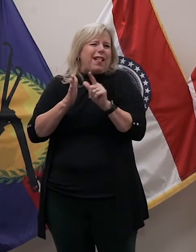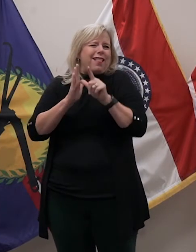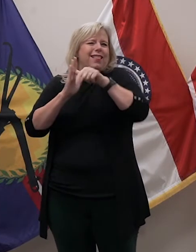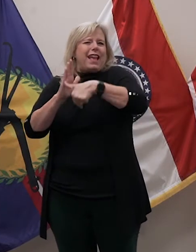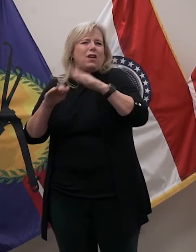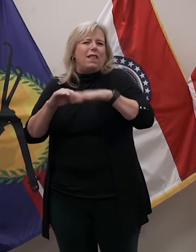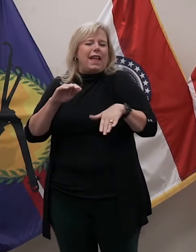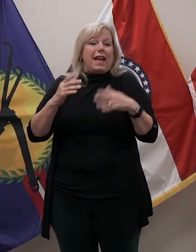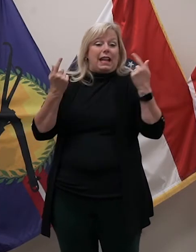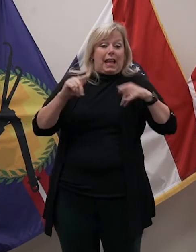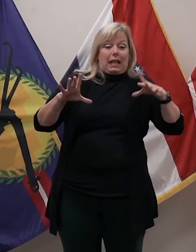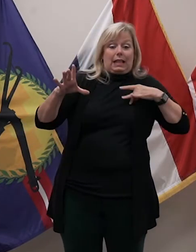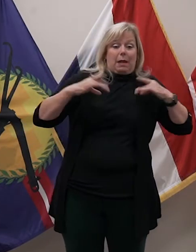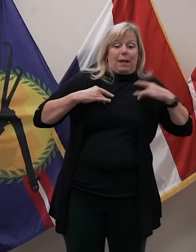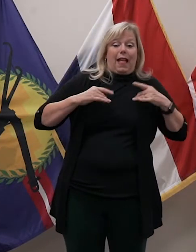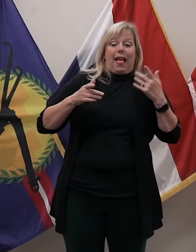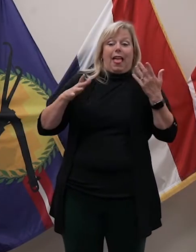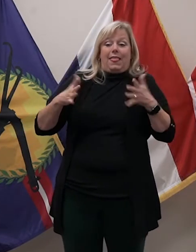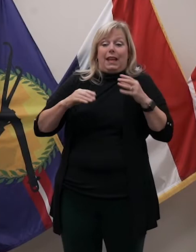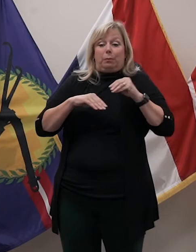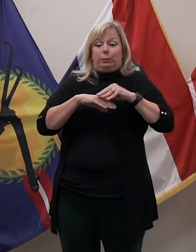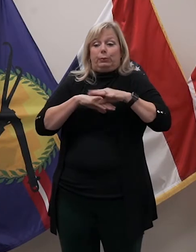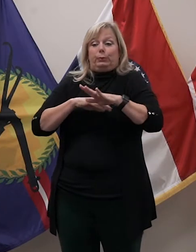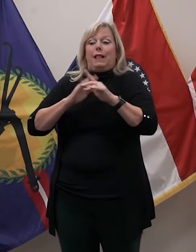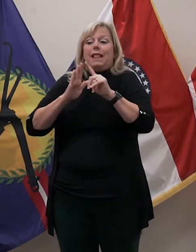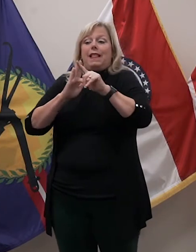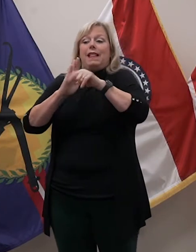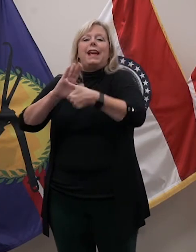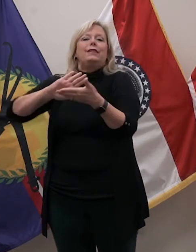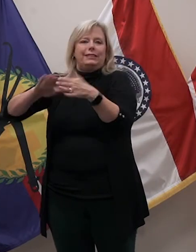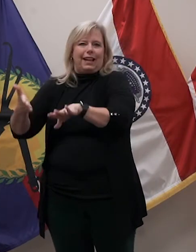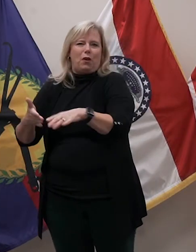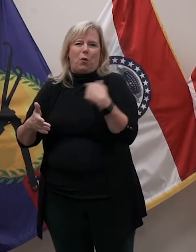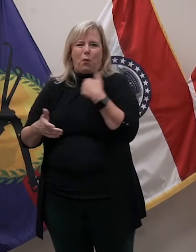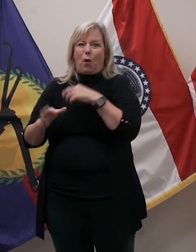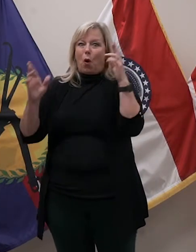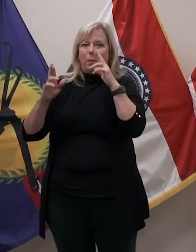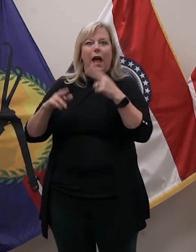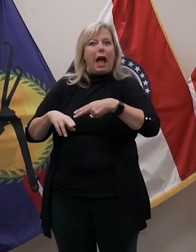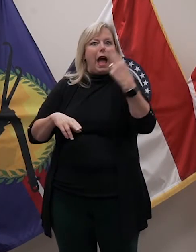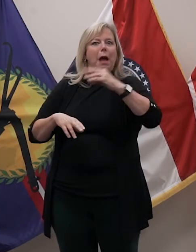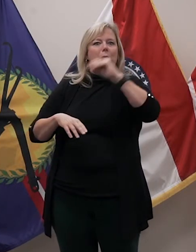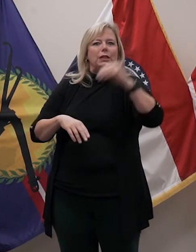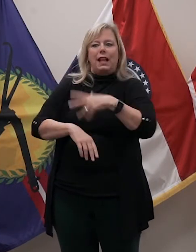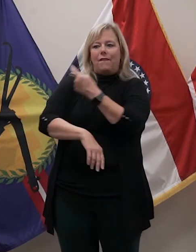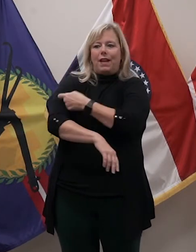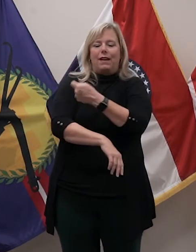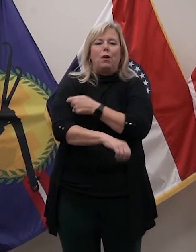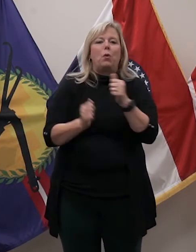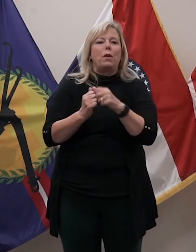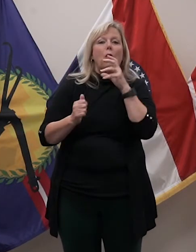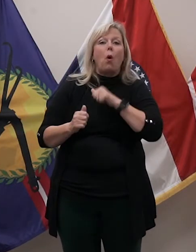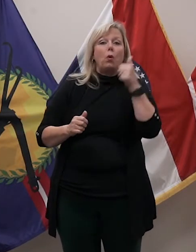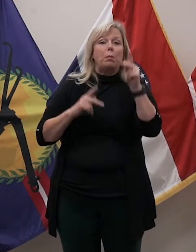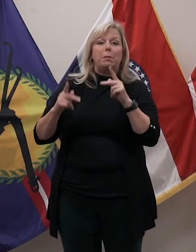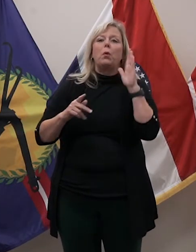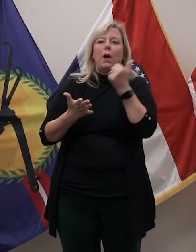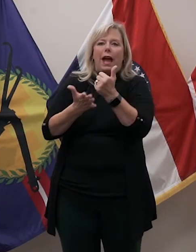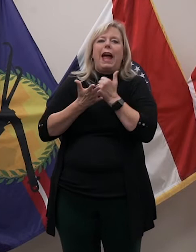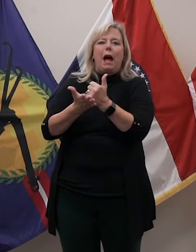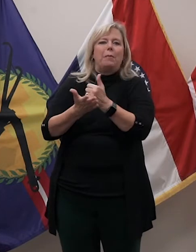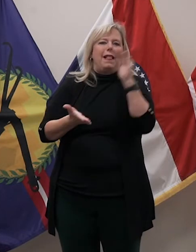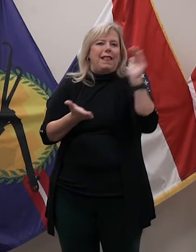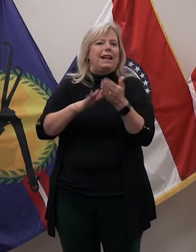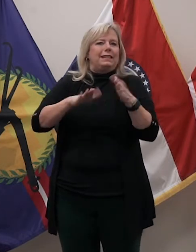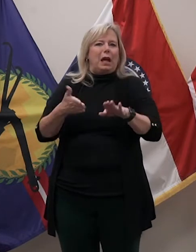by several weeks. We are hoping that relatively high vaccination rate among older adults will help,